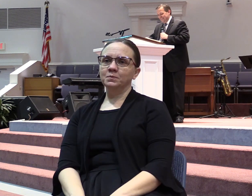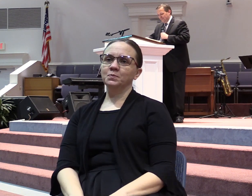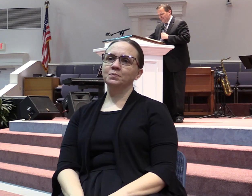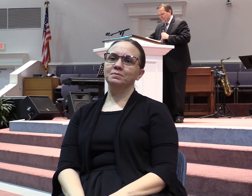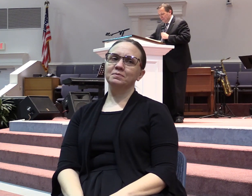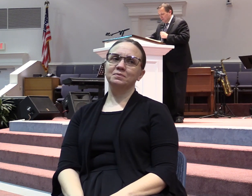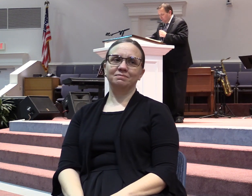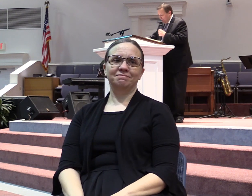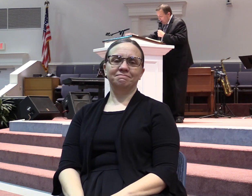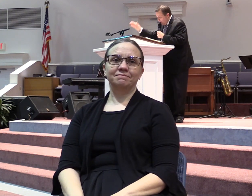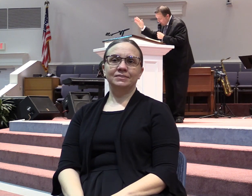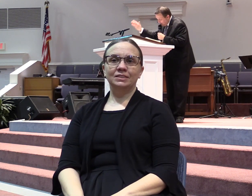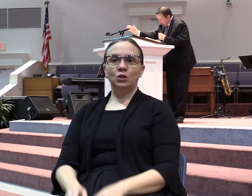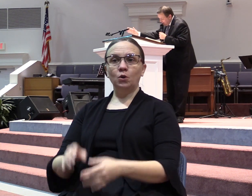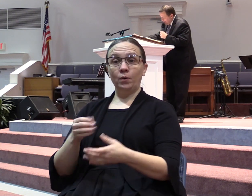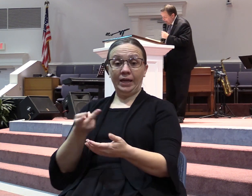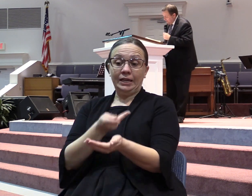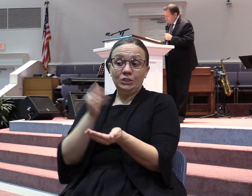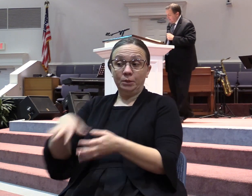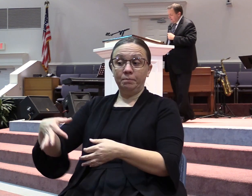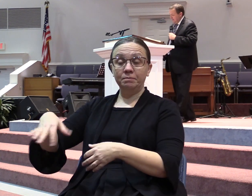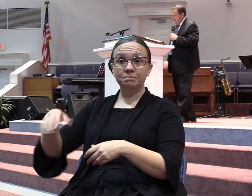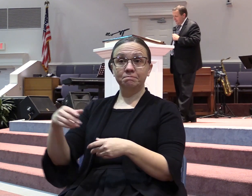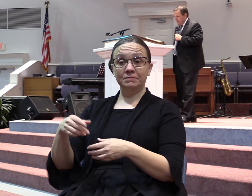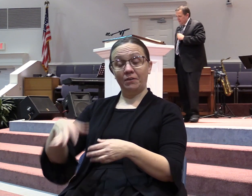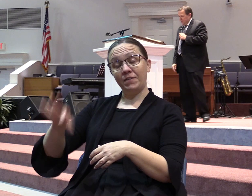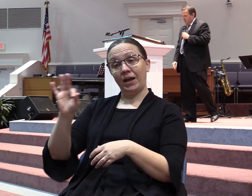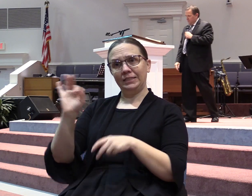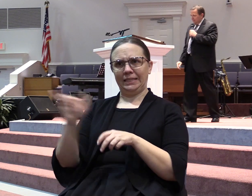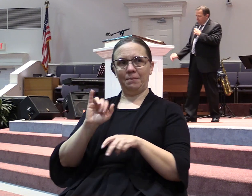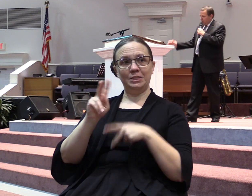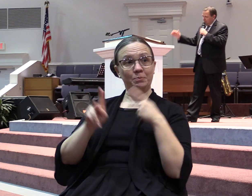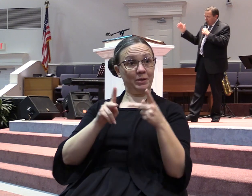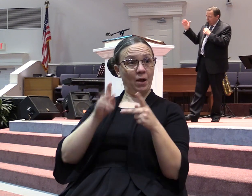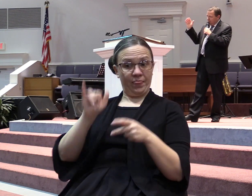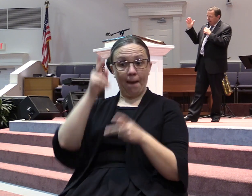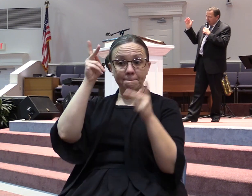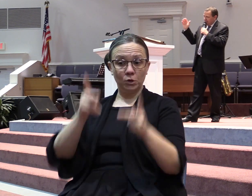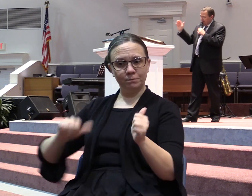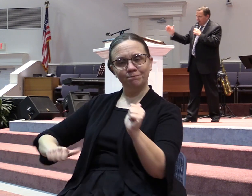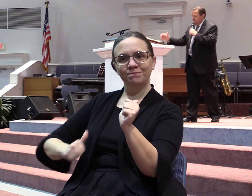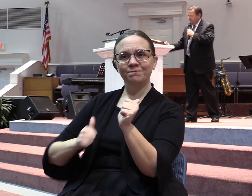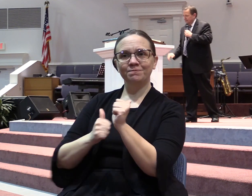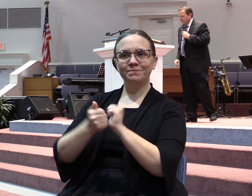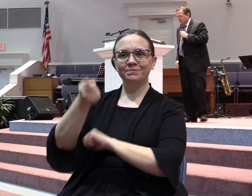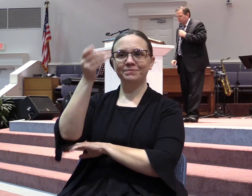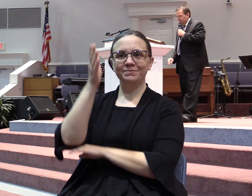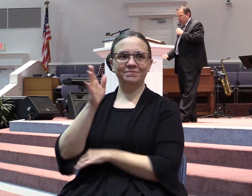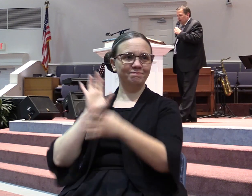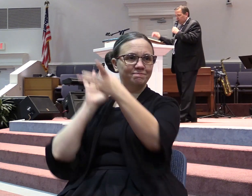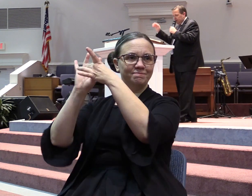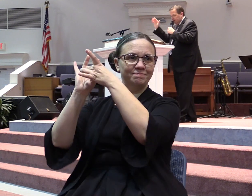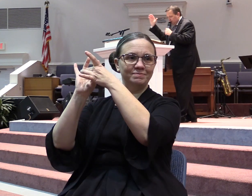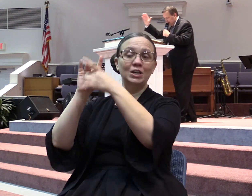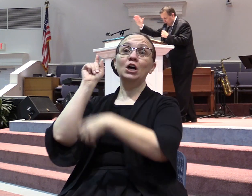lost. Amen. When the lost sheep is found, when that person comes back to God,